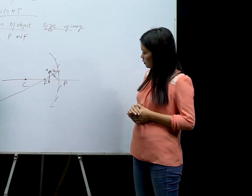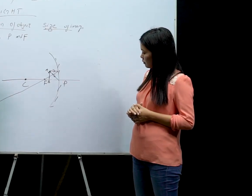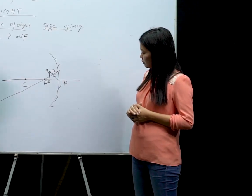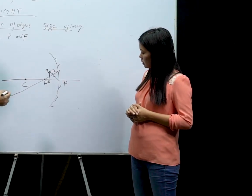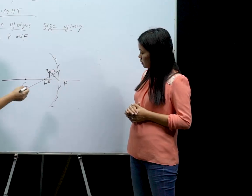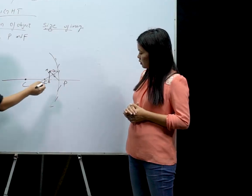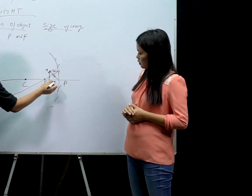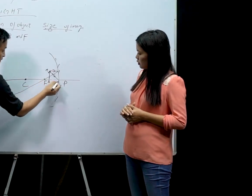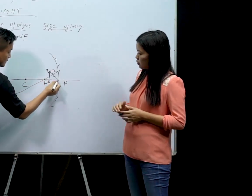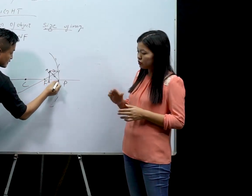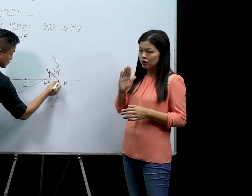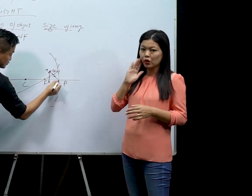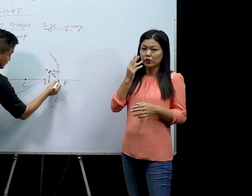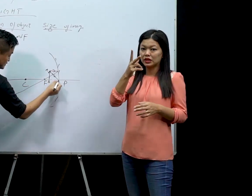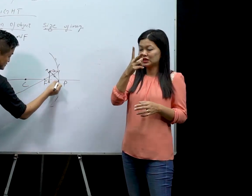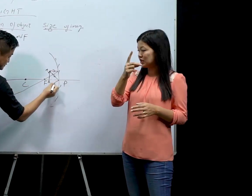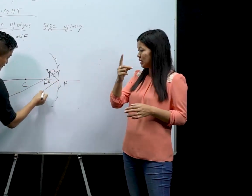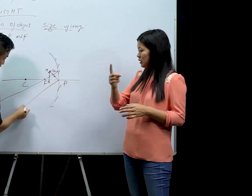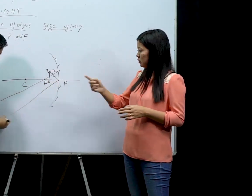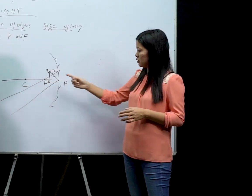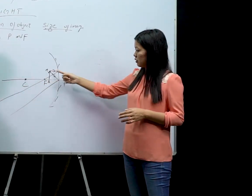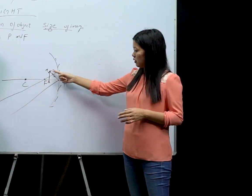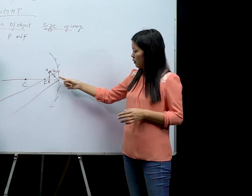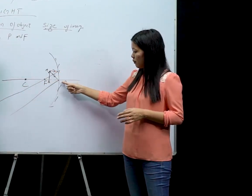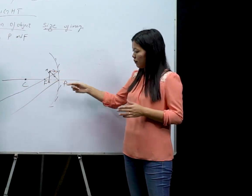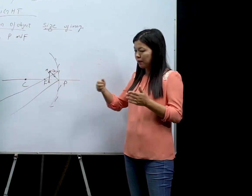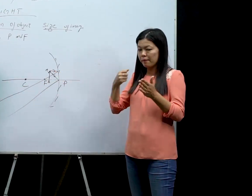of conservation of mass. So it will pass through here.